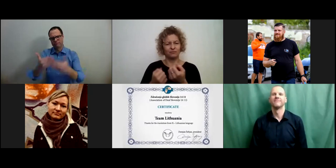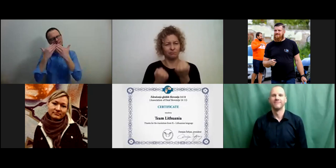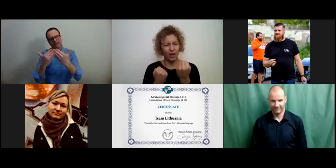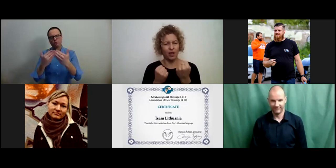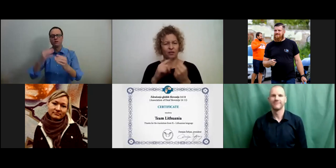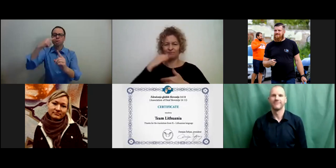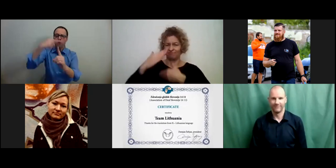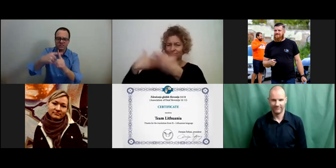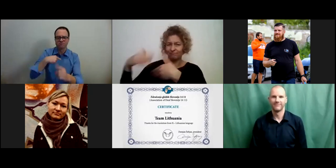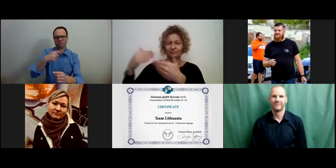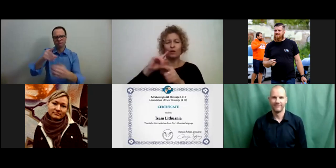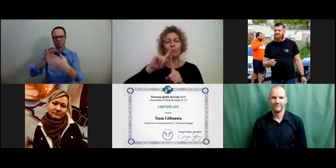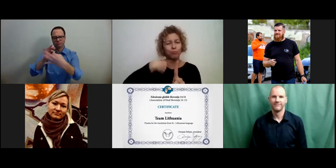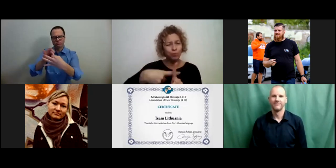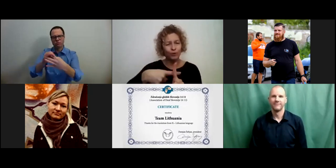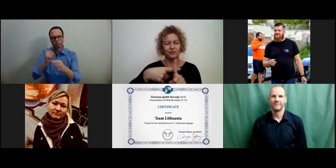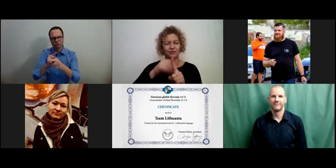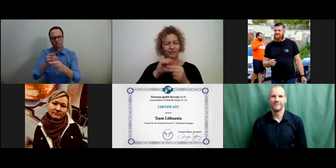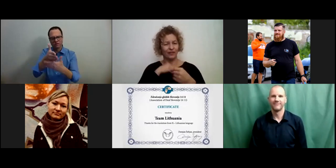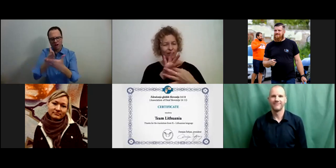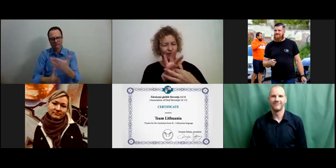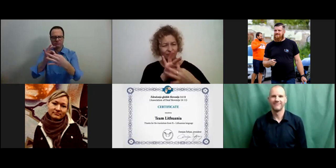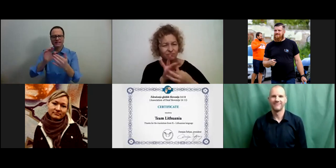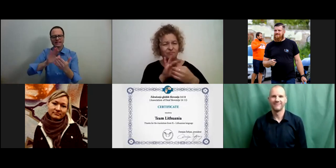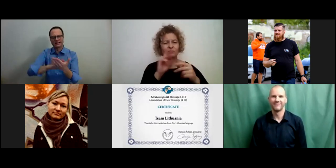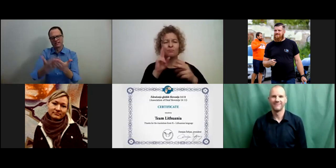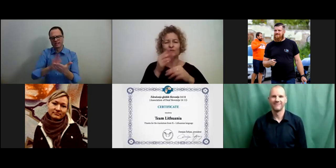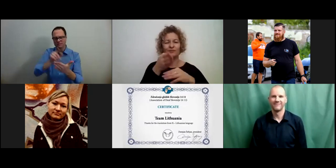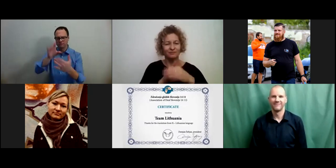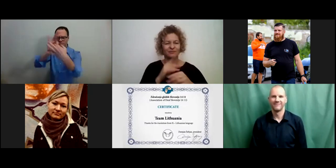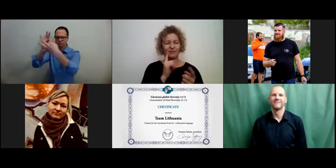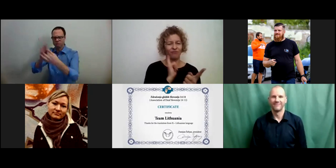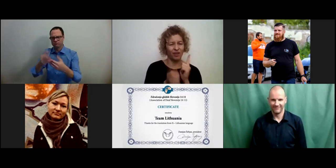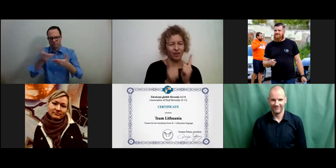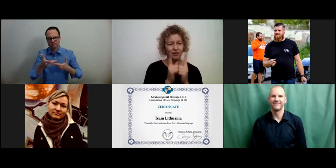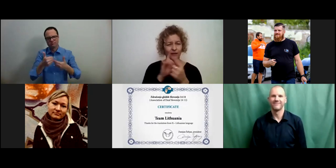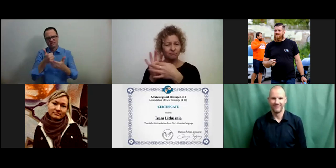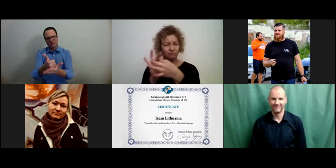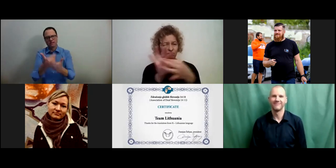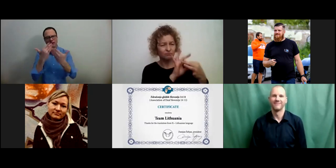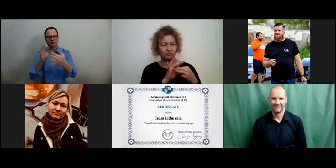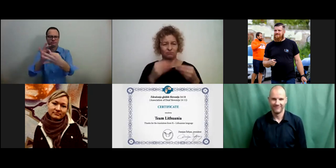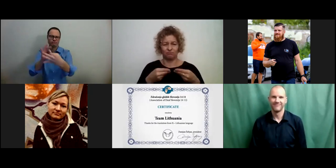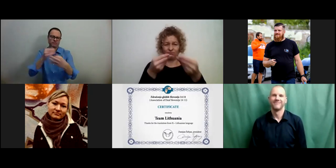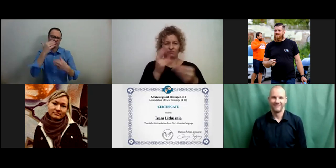And thank also your supporters. And you and I,